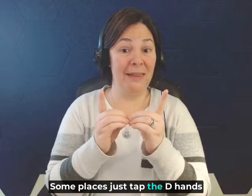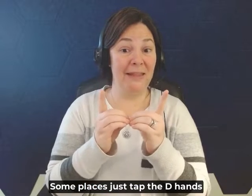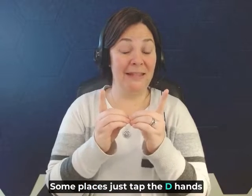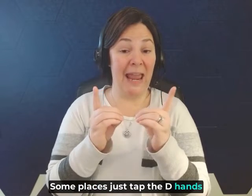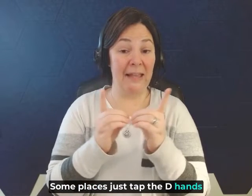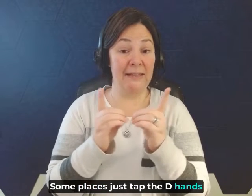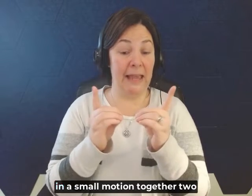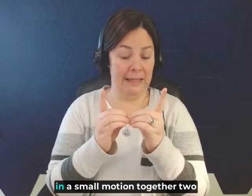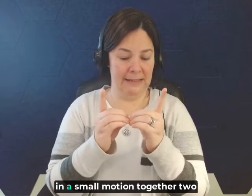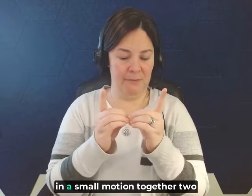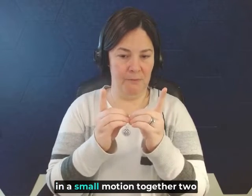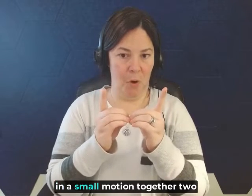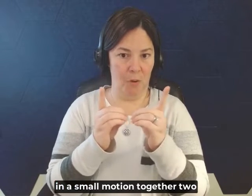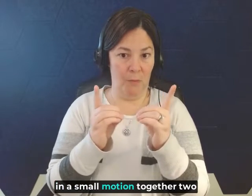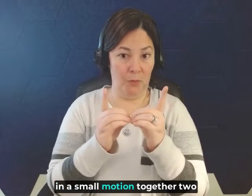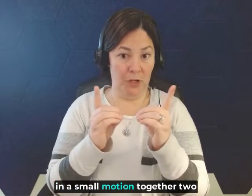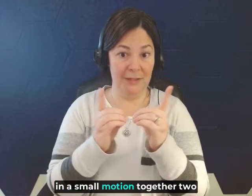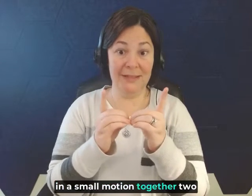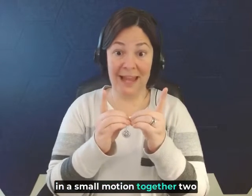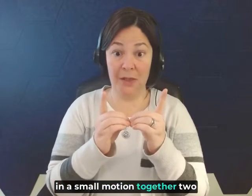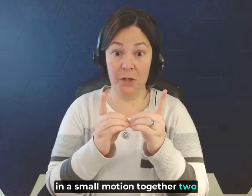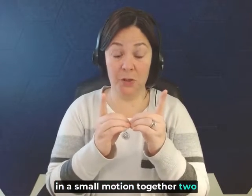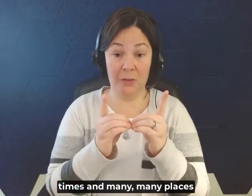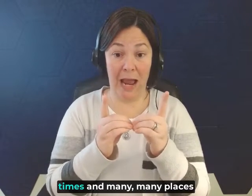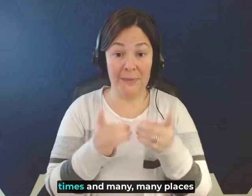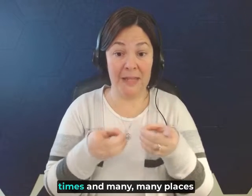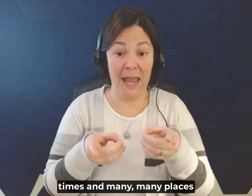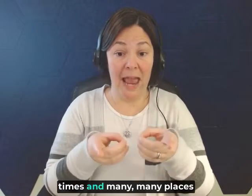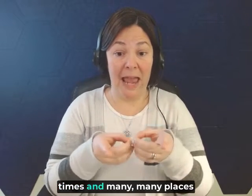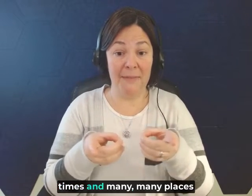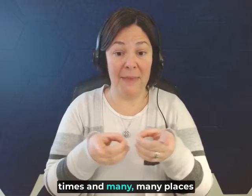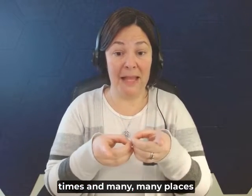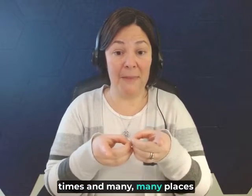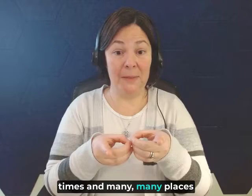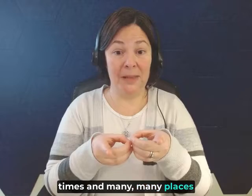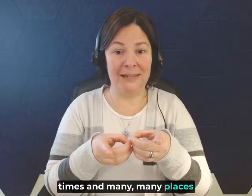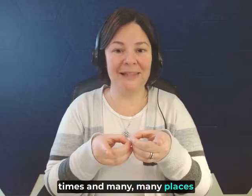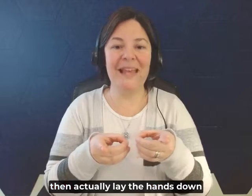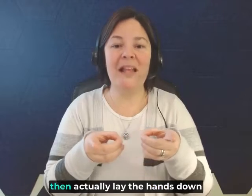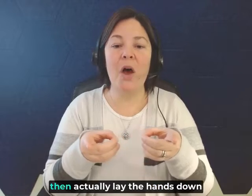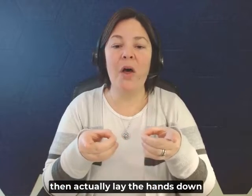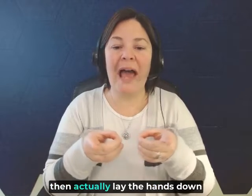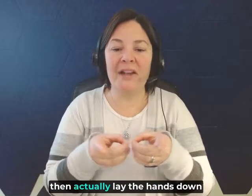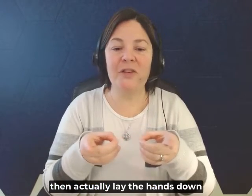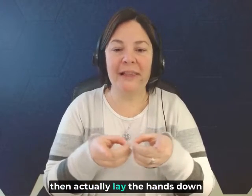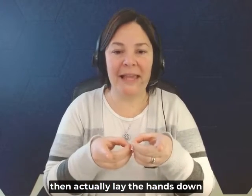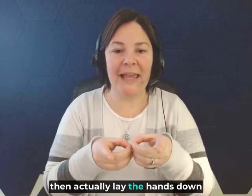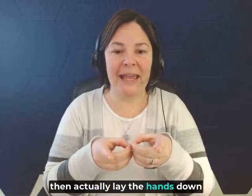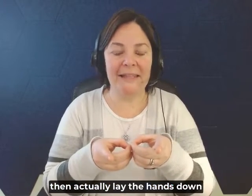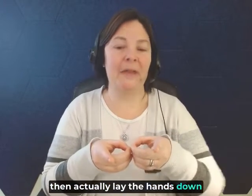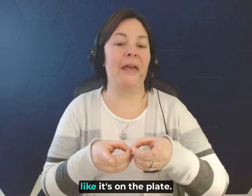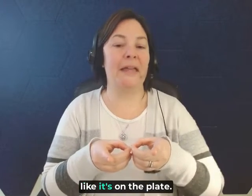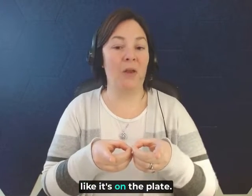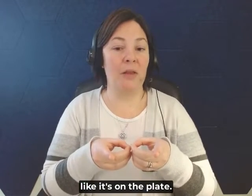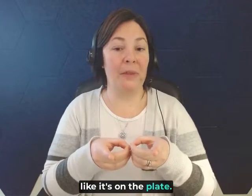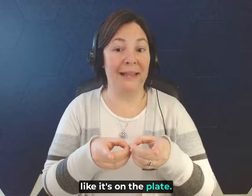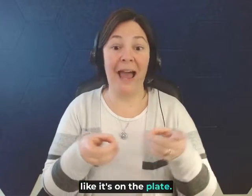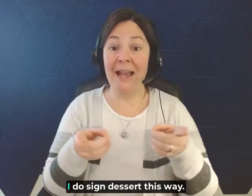D hands in a small motion together 2 times. And many, many places then actually lay the hands down like it's on the plate. I do